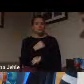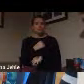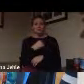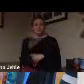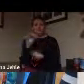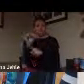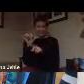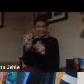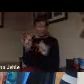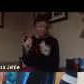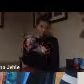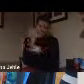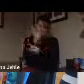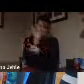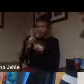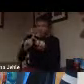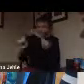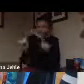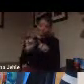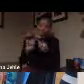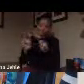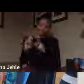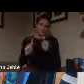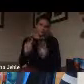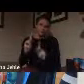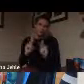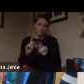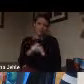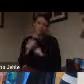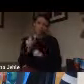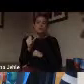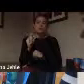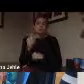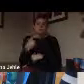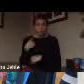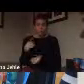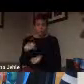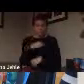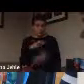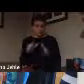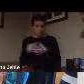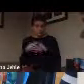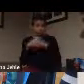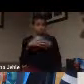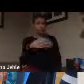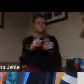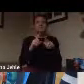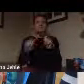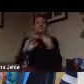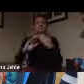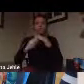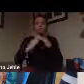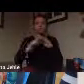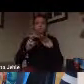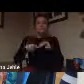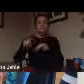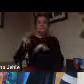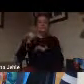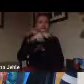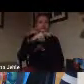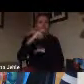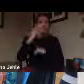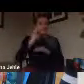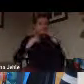During the program, that probably would look different for different people. And so we went to a couple different cities, and we got experience